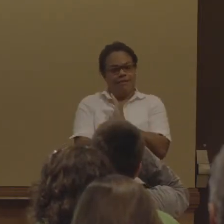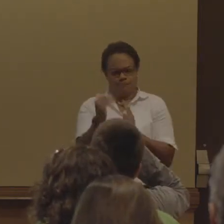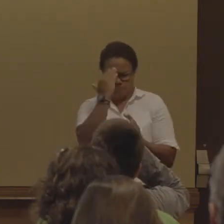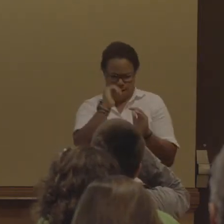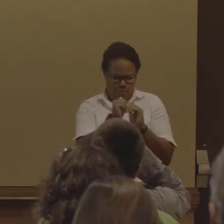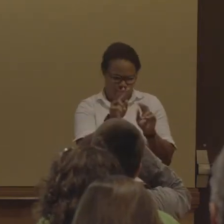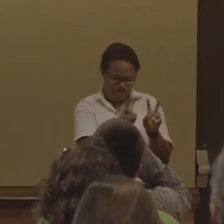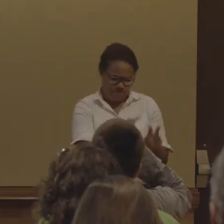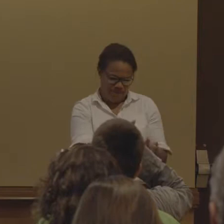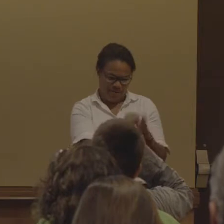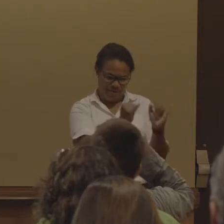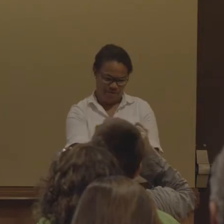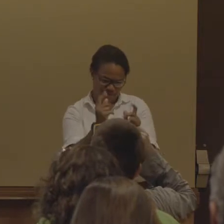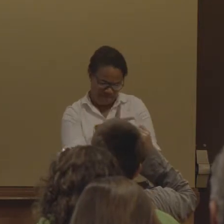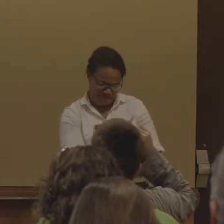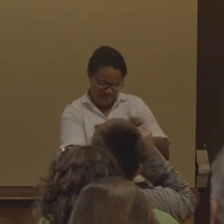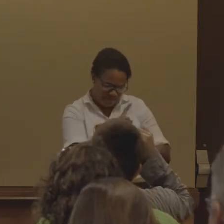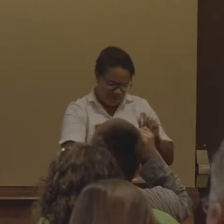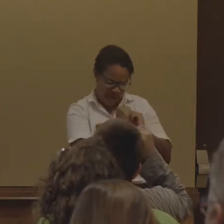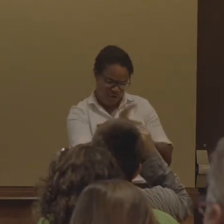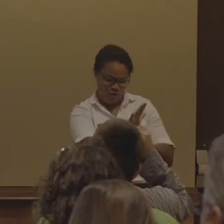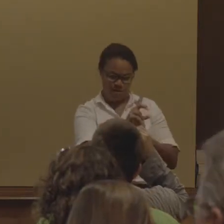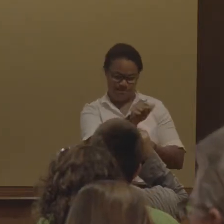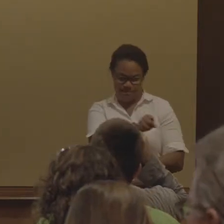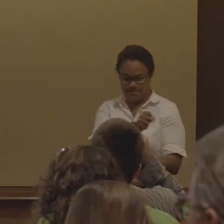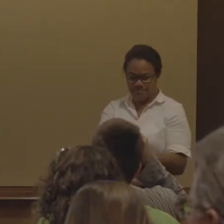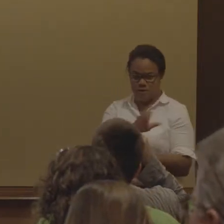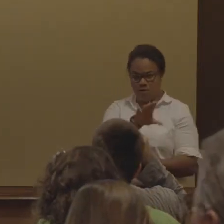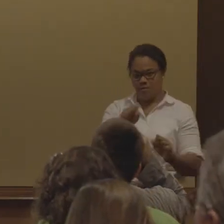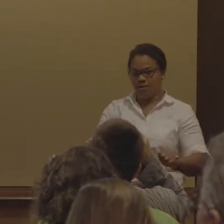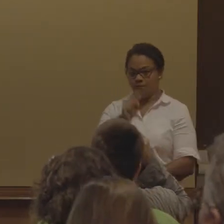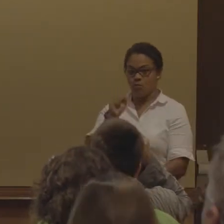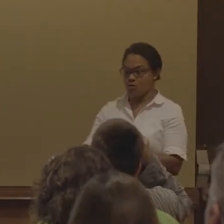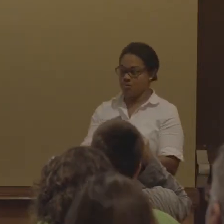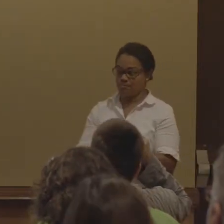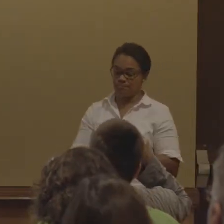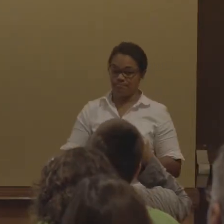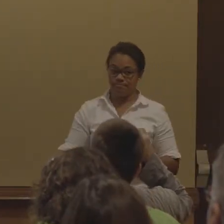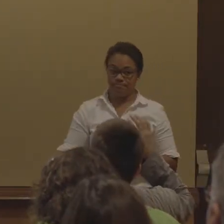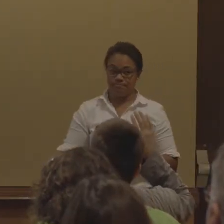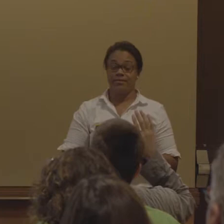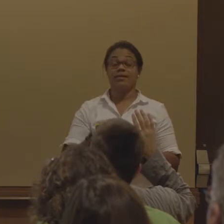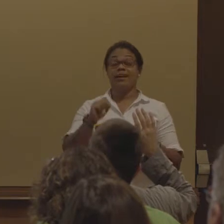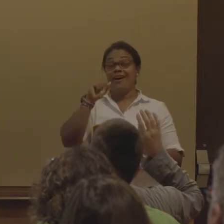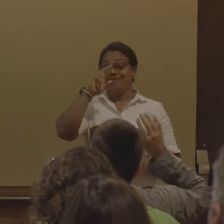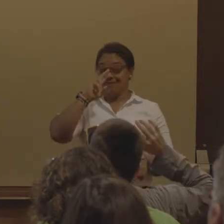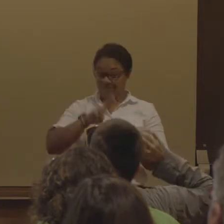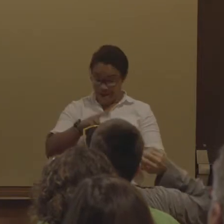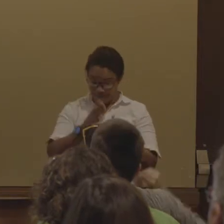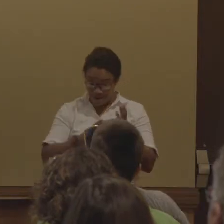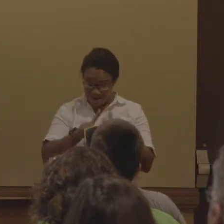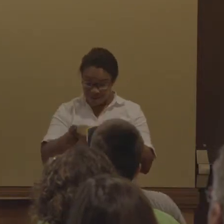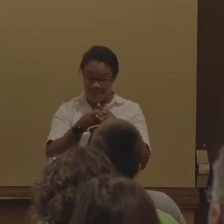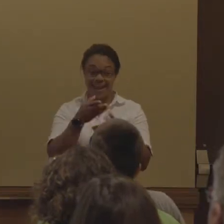those questions to figure out how is your disability impacting your ability to go to work. Then the fun part starts after